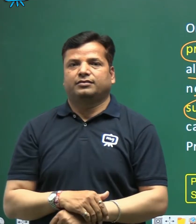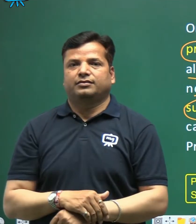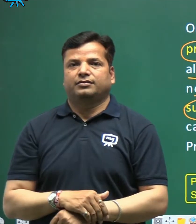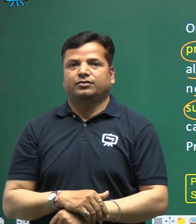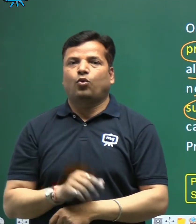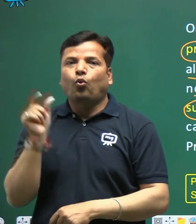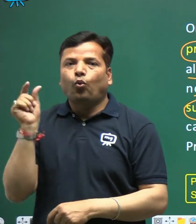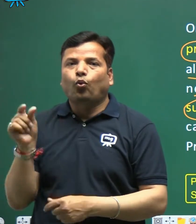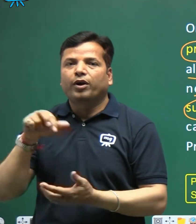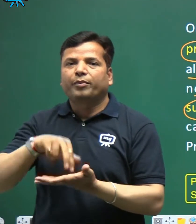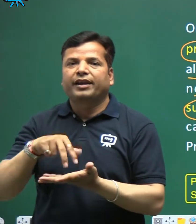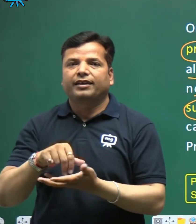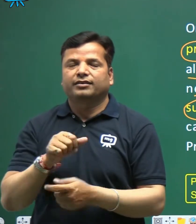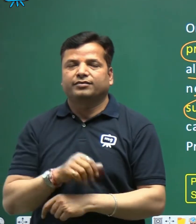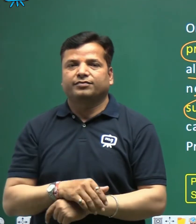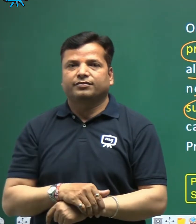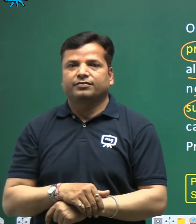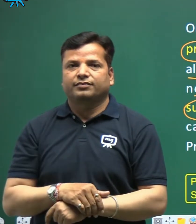Word meanings: